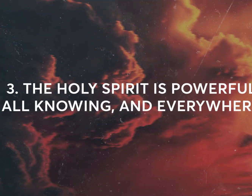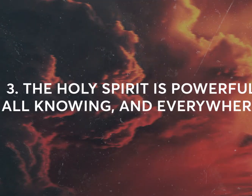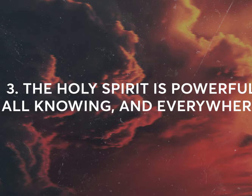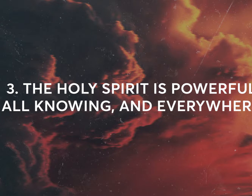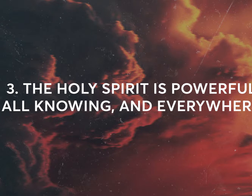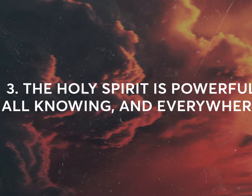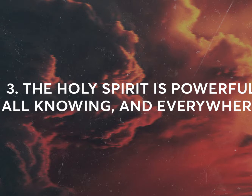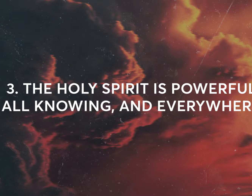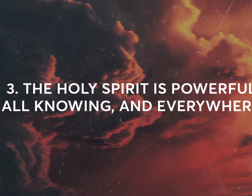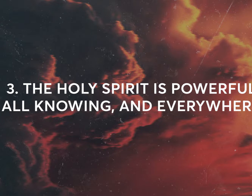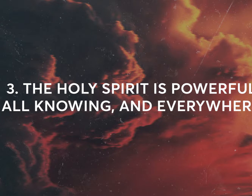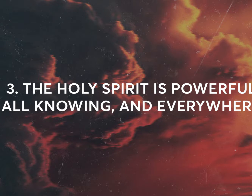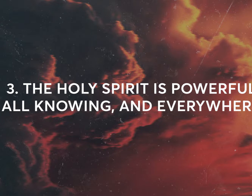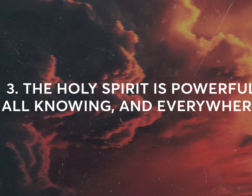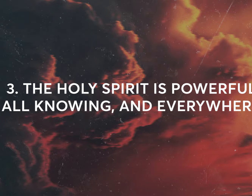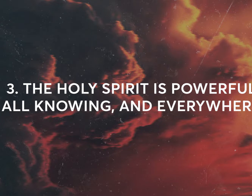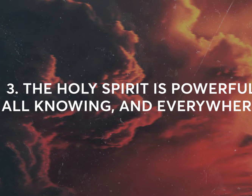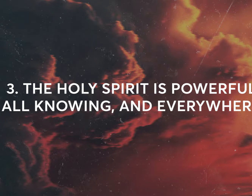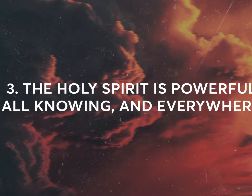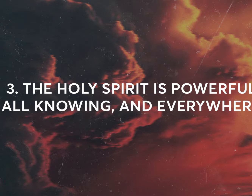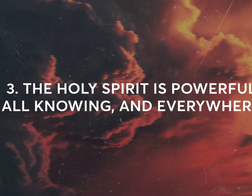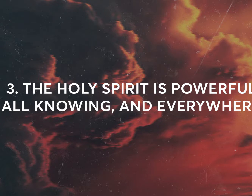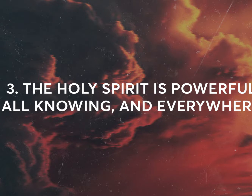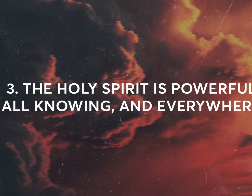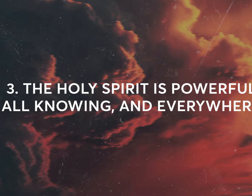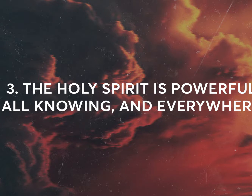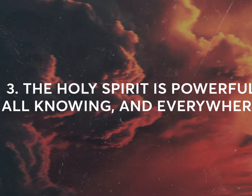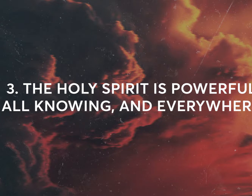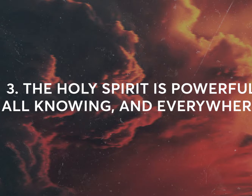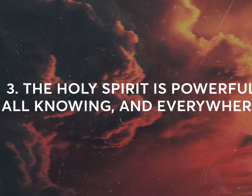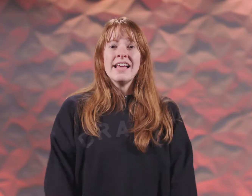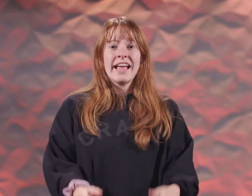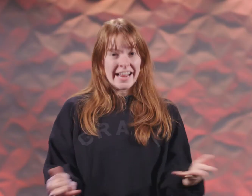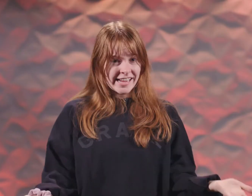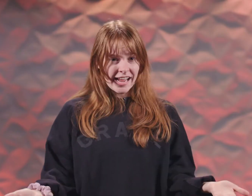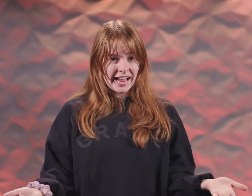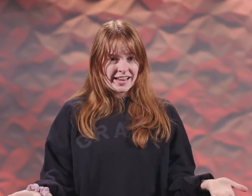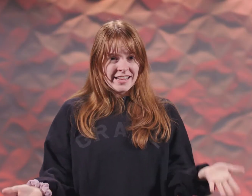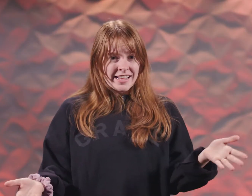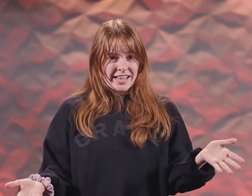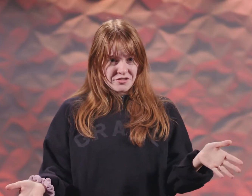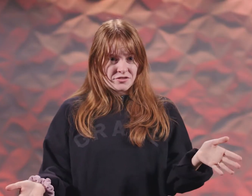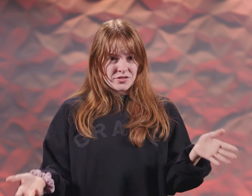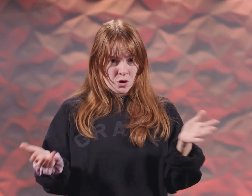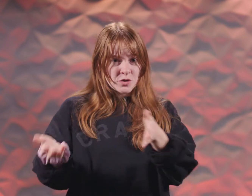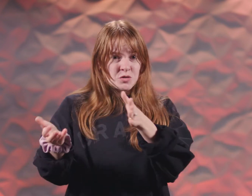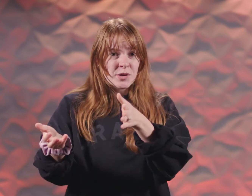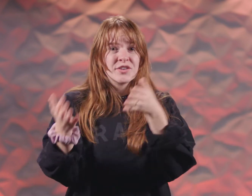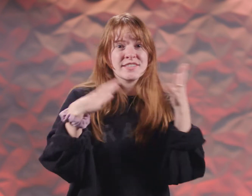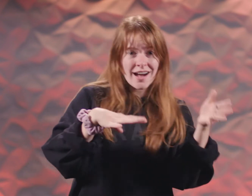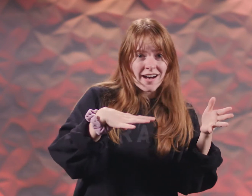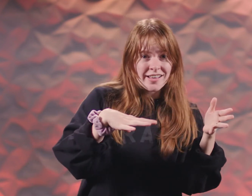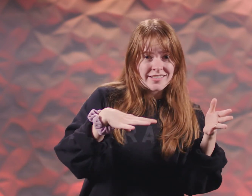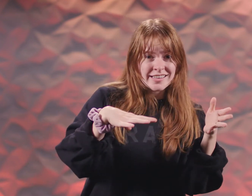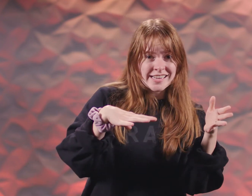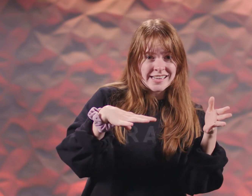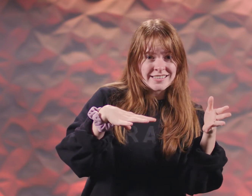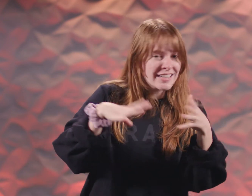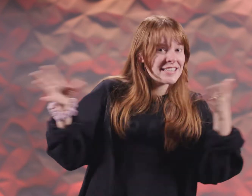everywhere. Everyone say everywhere. AKA, if the Holy Spirit is God, then He does